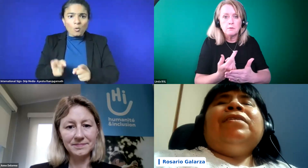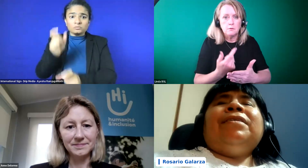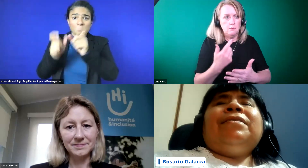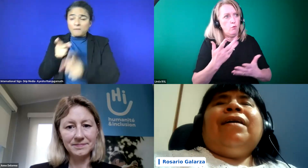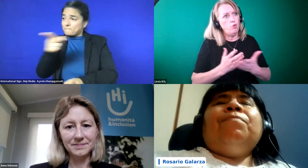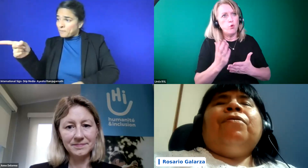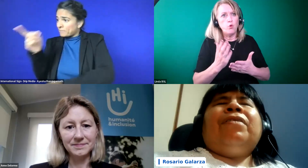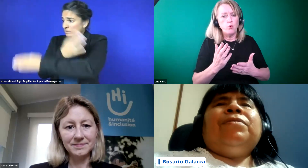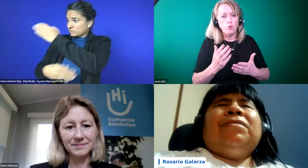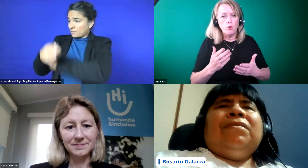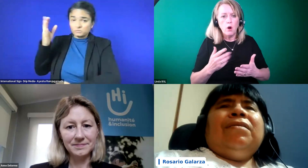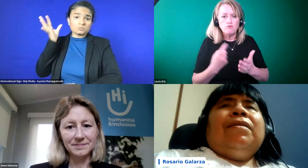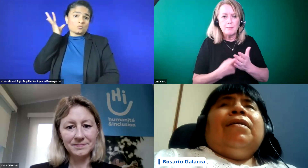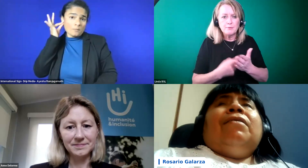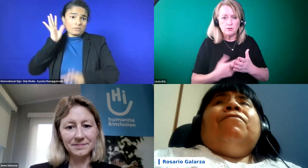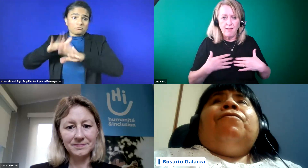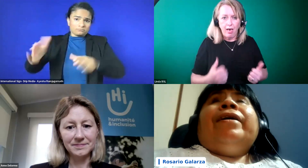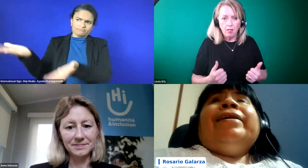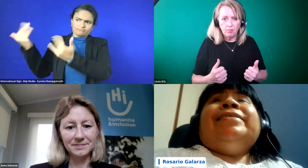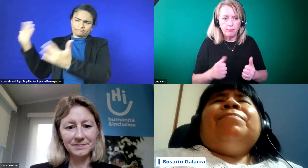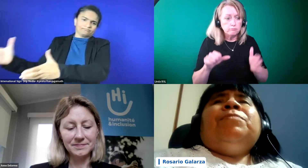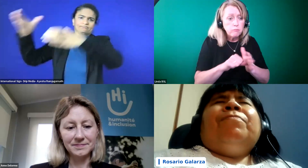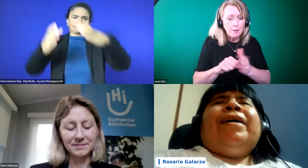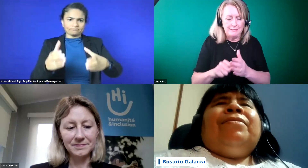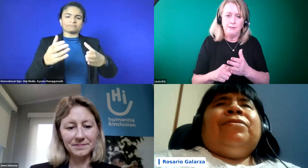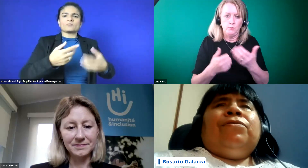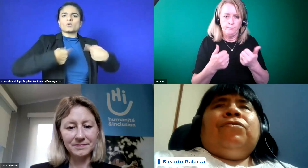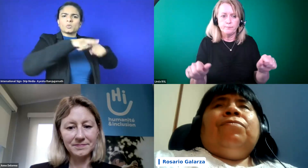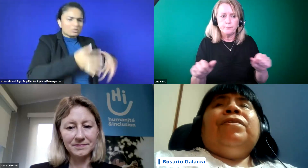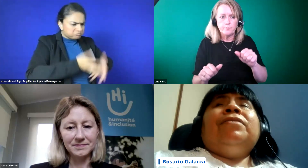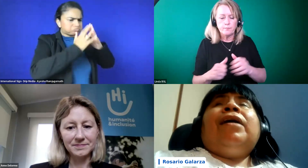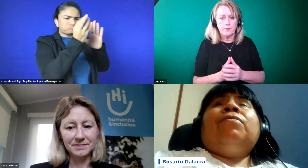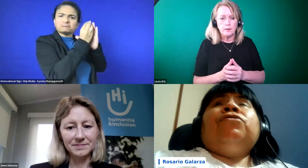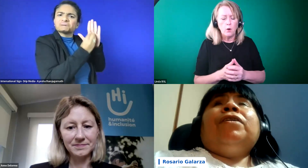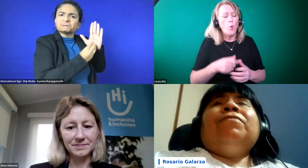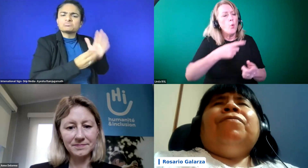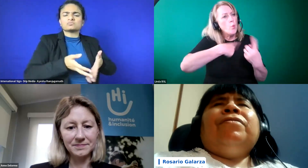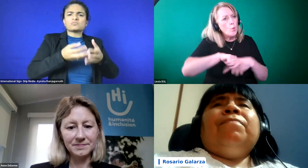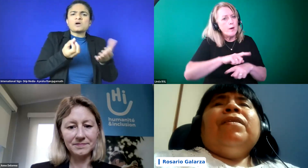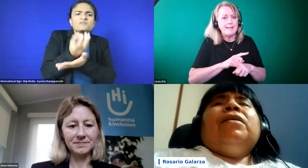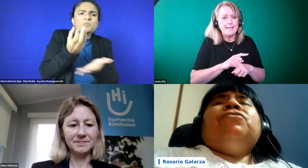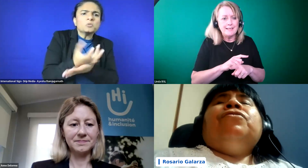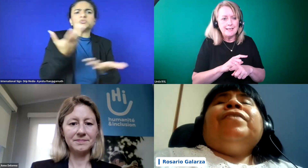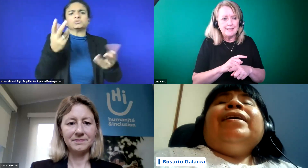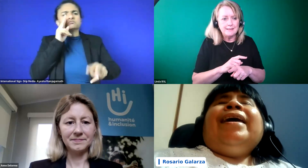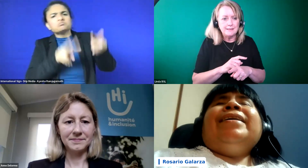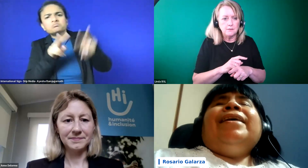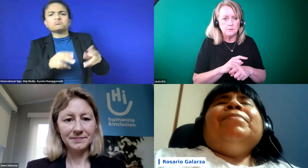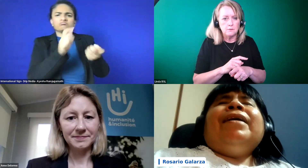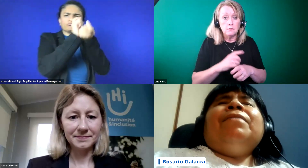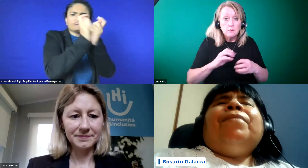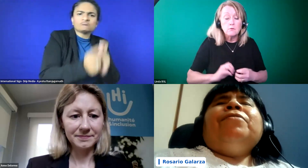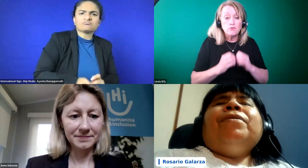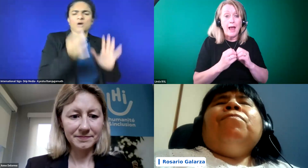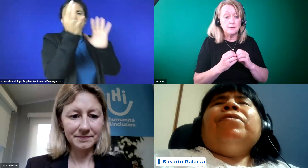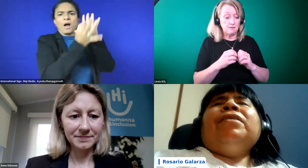health policies and programs. For health service providers also, we need a call to action for them to create an